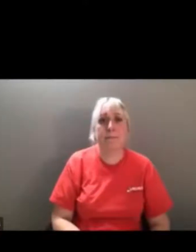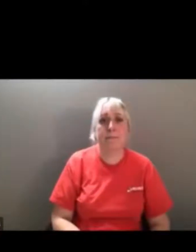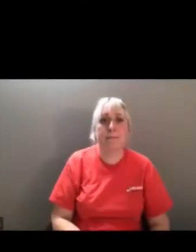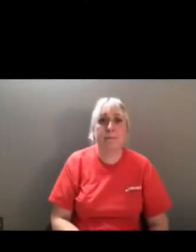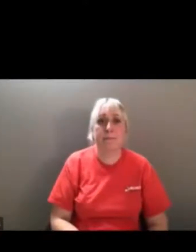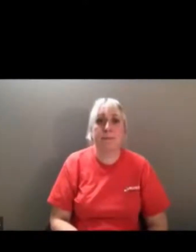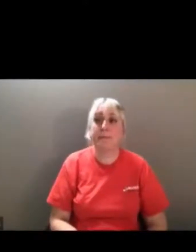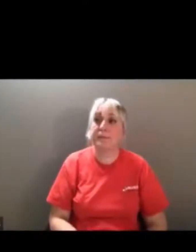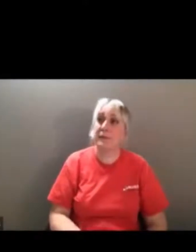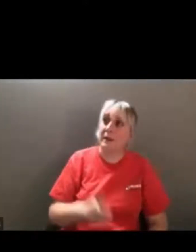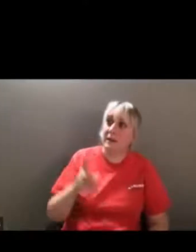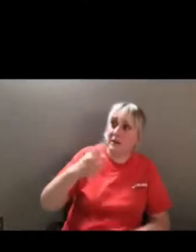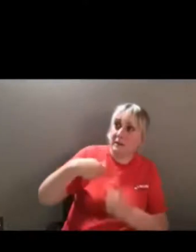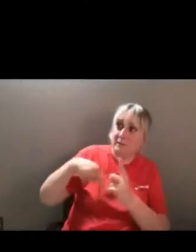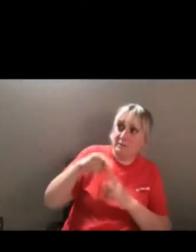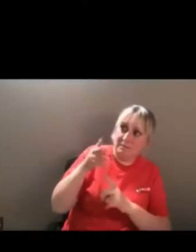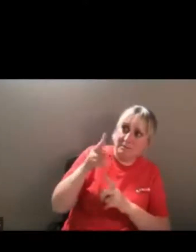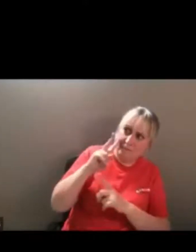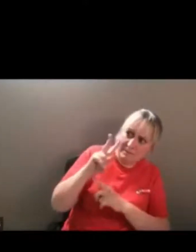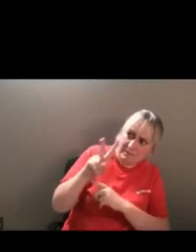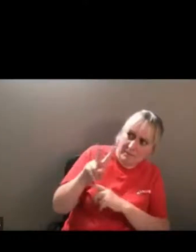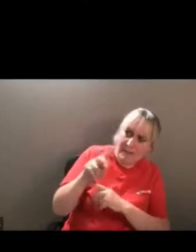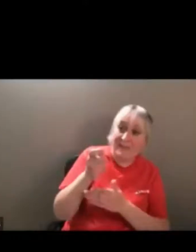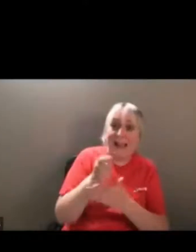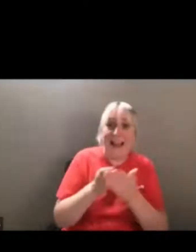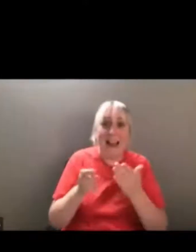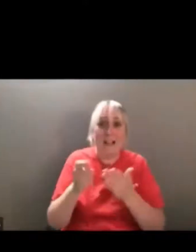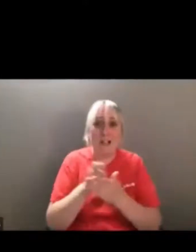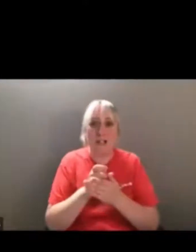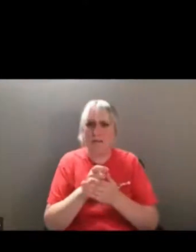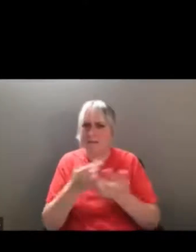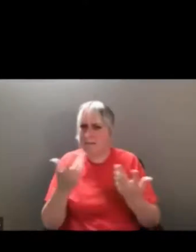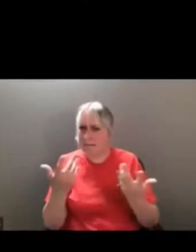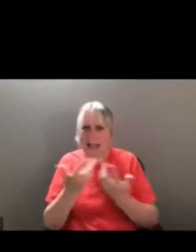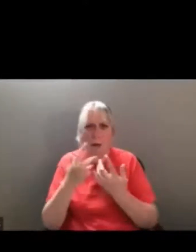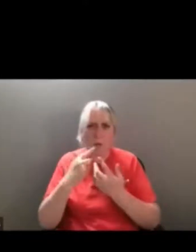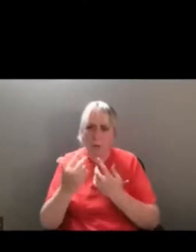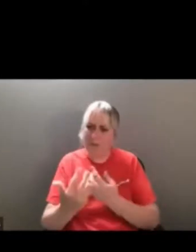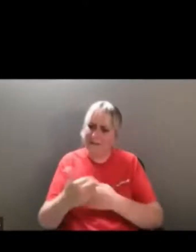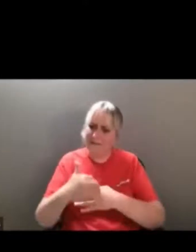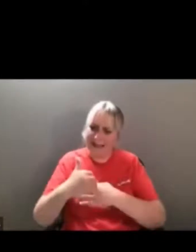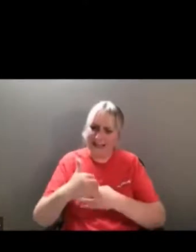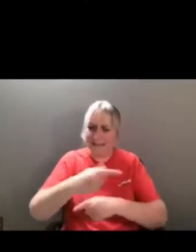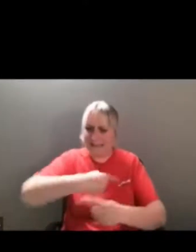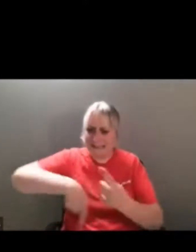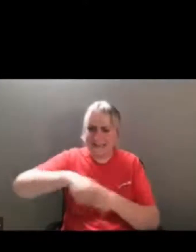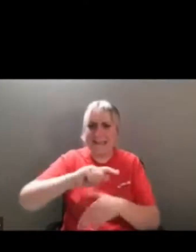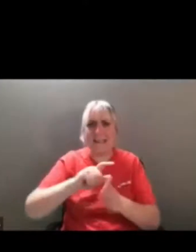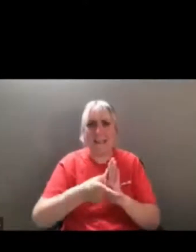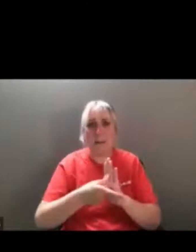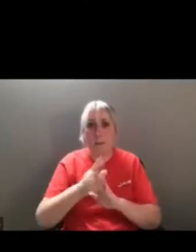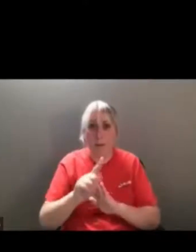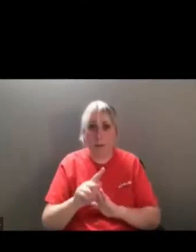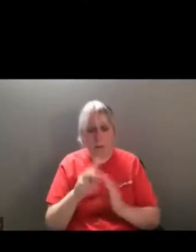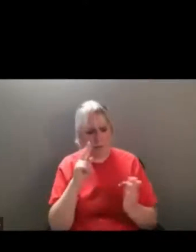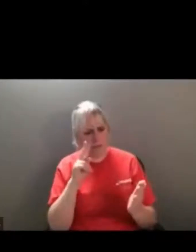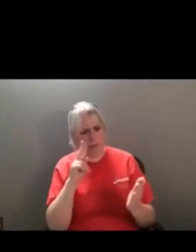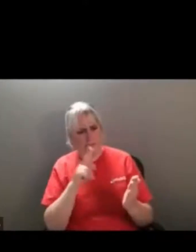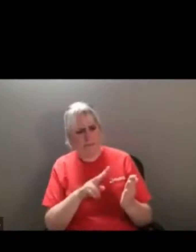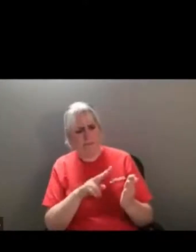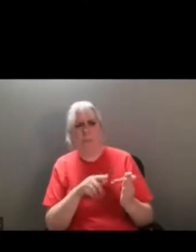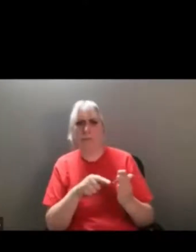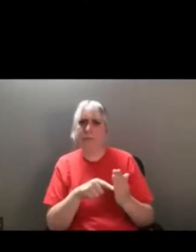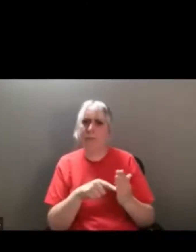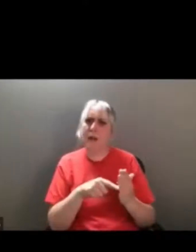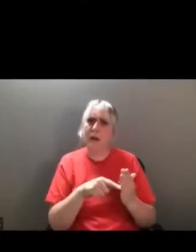early indication of what the election result meant for disabled people was the decision announced in the New Year's Honours List to award Ian Duncan